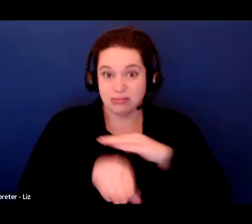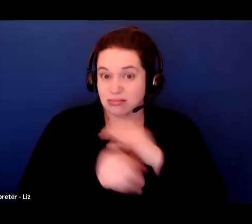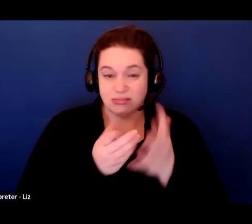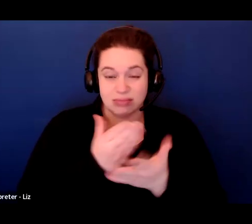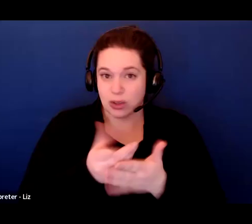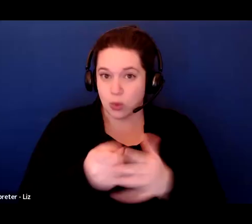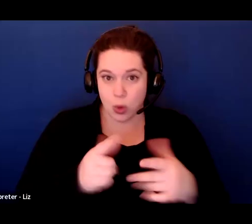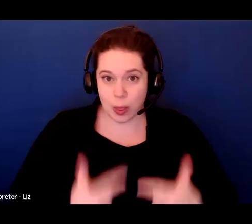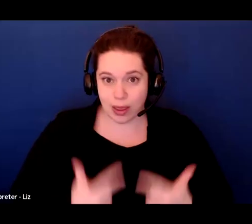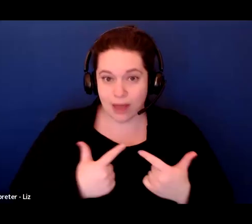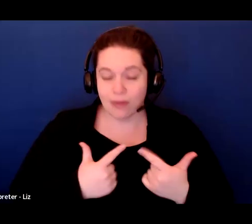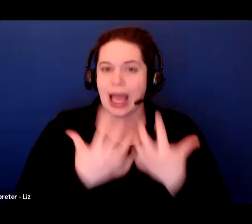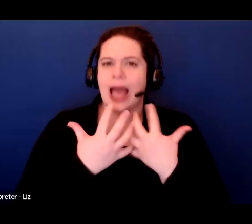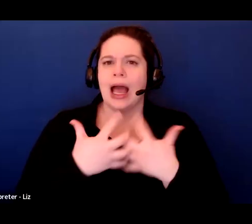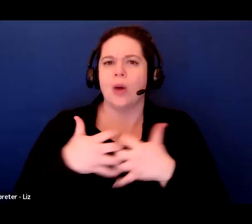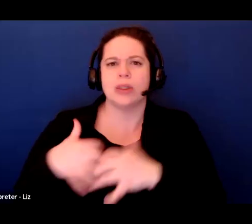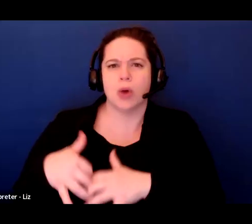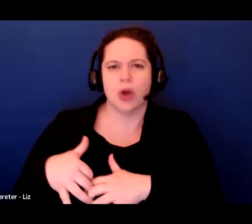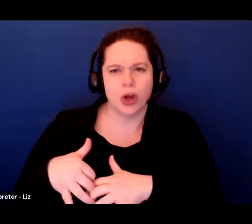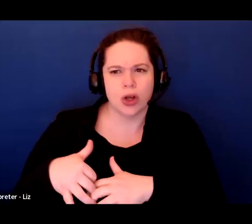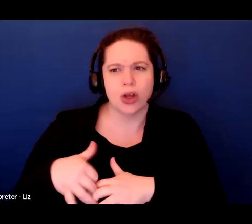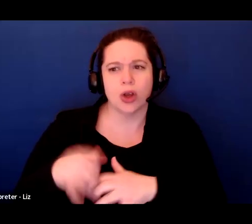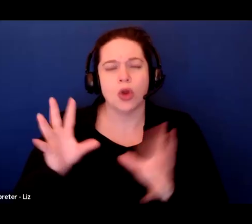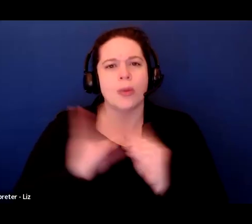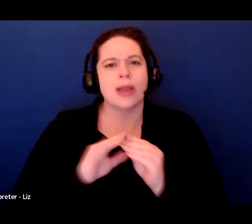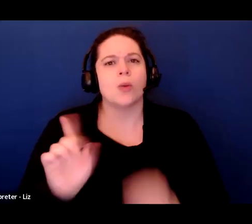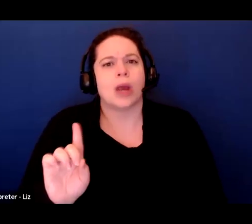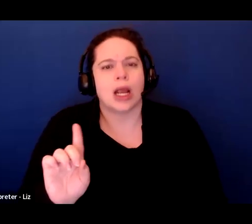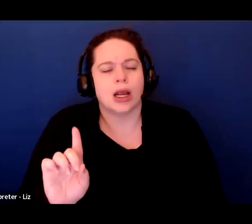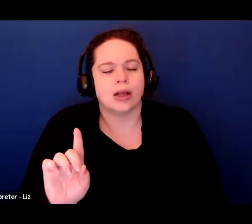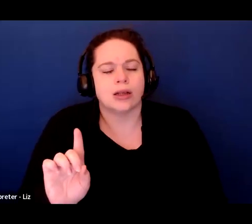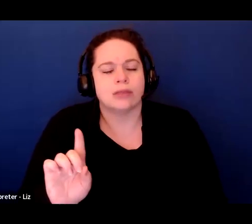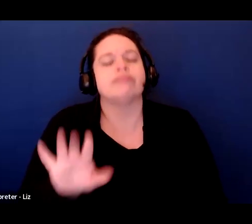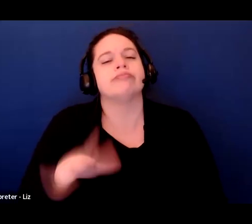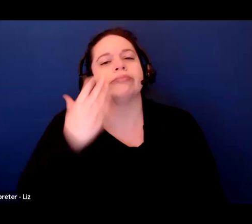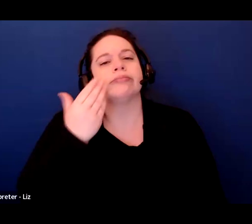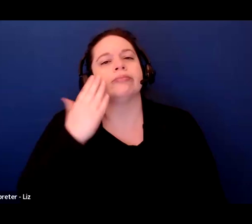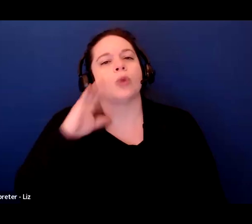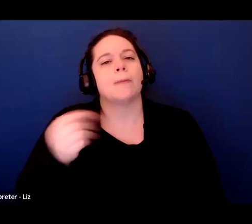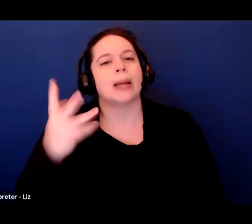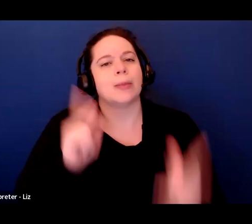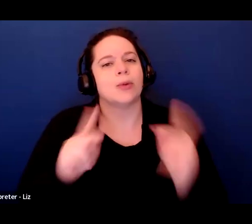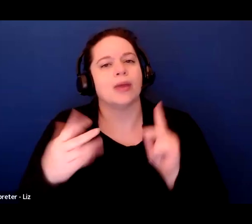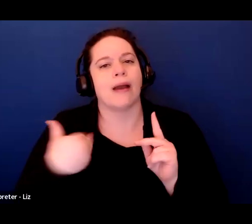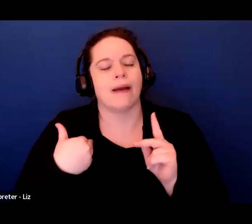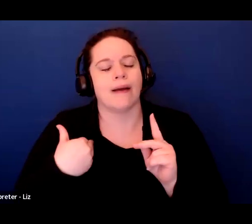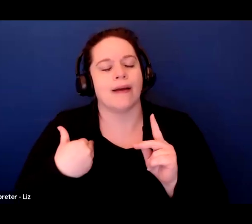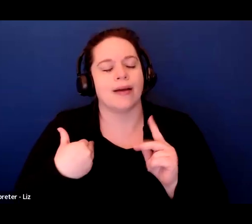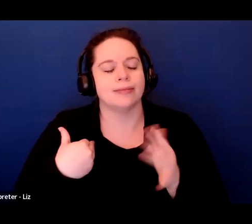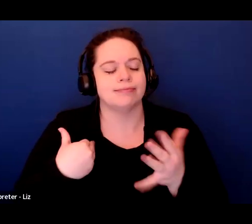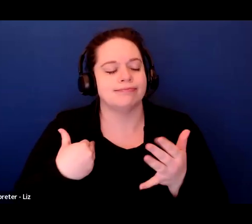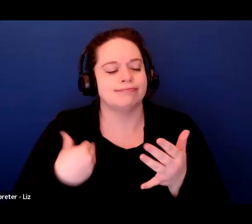how will all of that work and where will you meet up? And a lot of people uh,